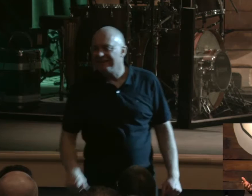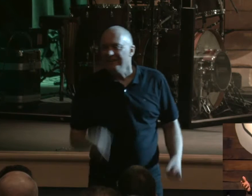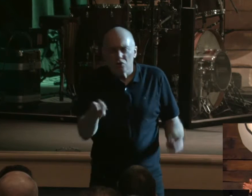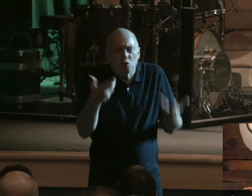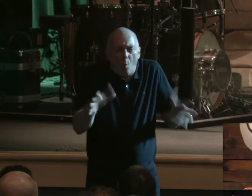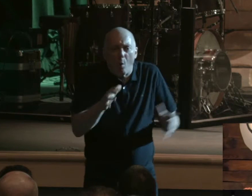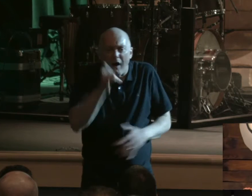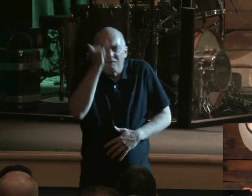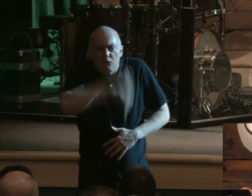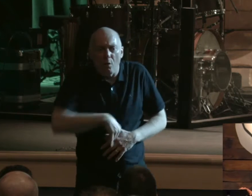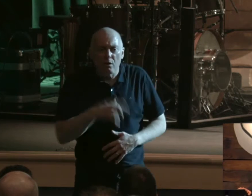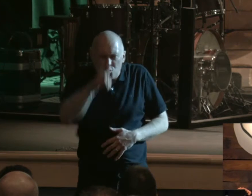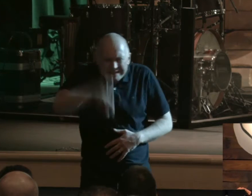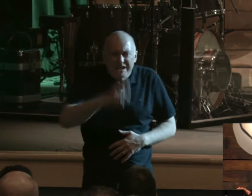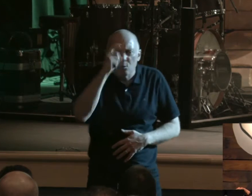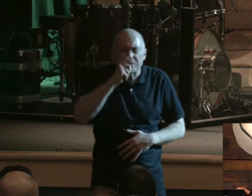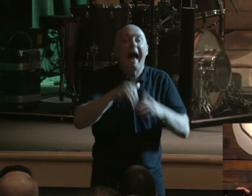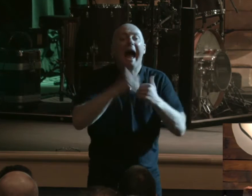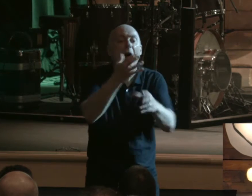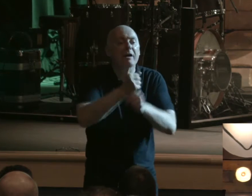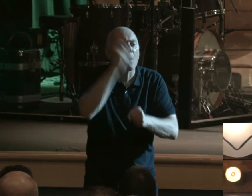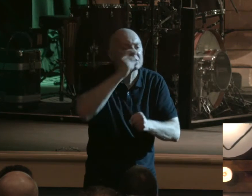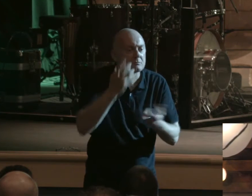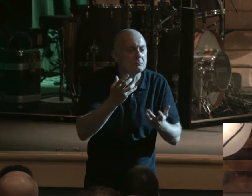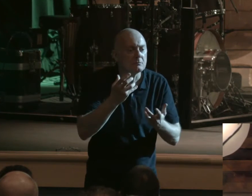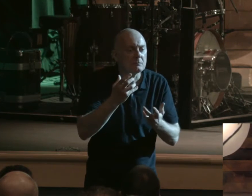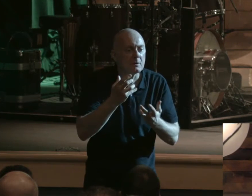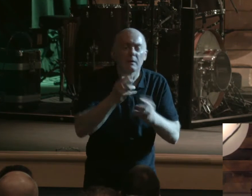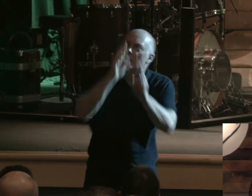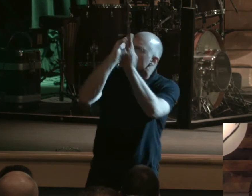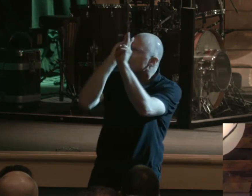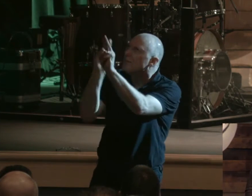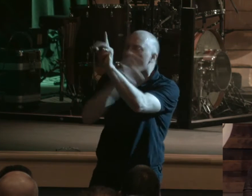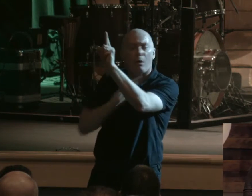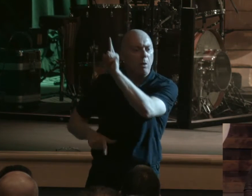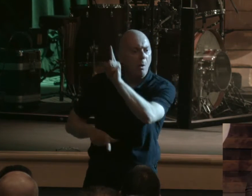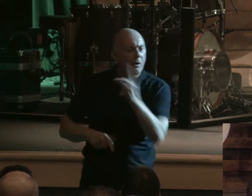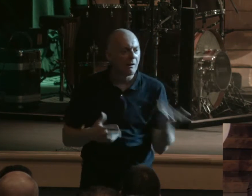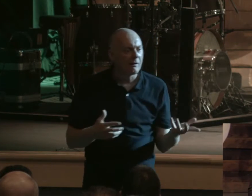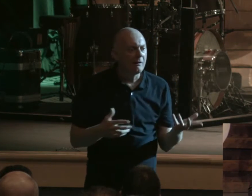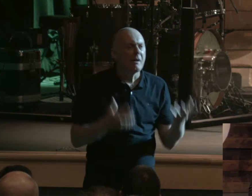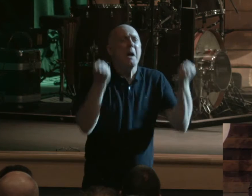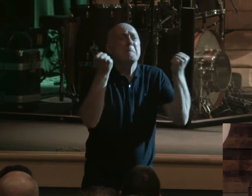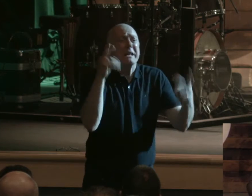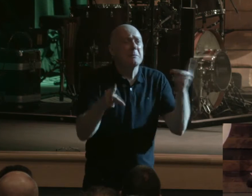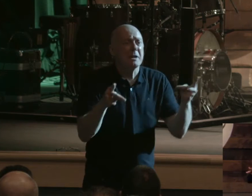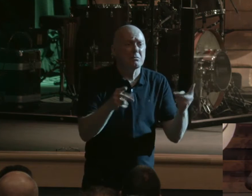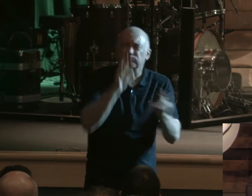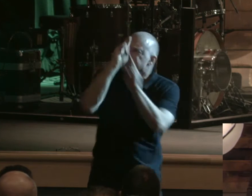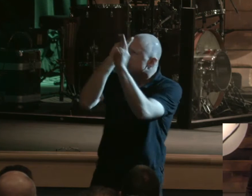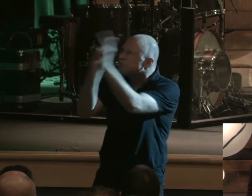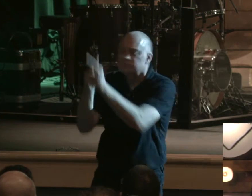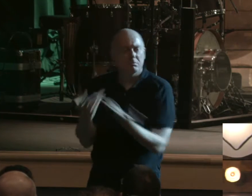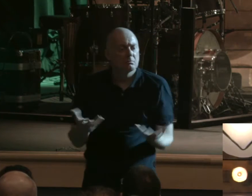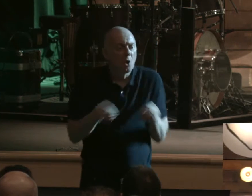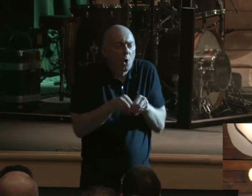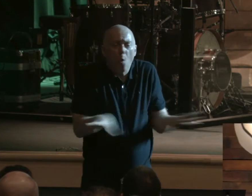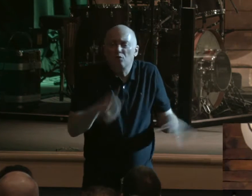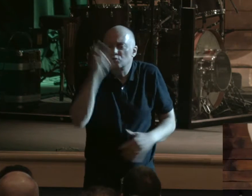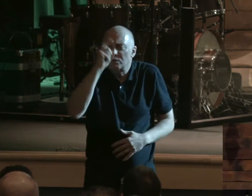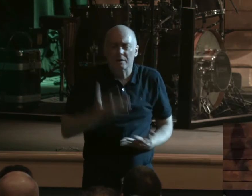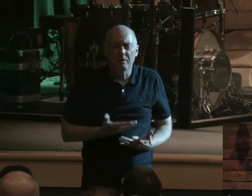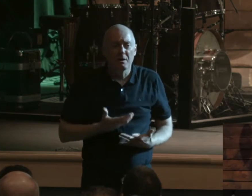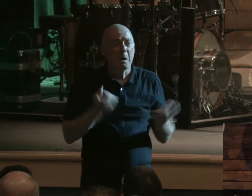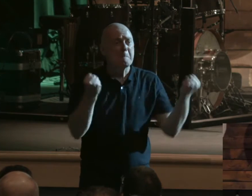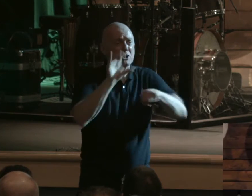don't want to be a fool, but you need wisdom. How do you get wisdom? The fear of the Lord. Think about all the lives, though, that don't live in the fear of the Lord, and they forfeit wisdom. Think